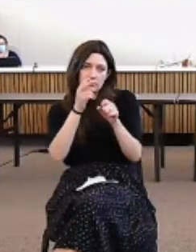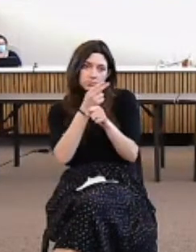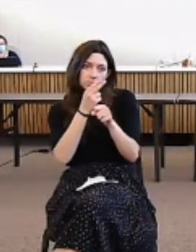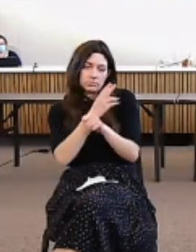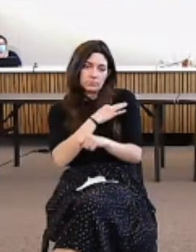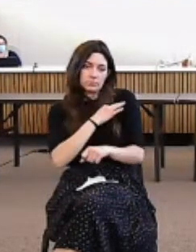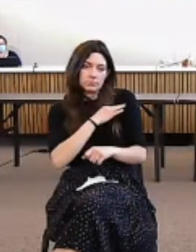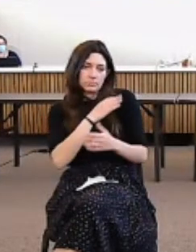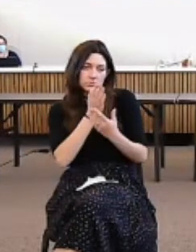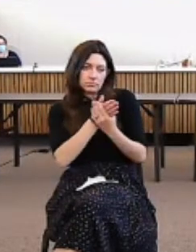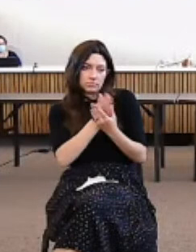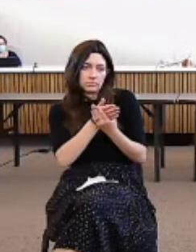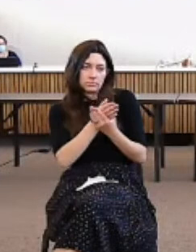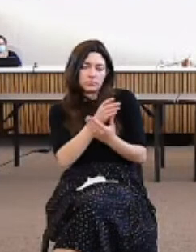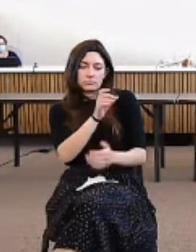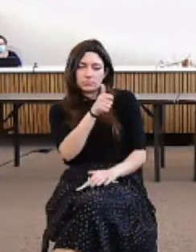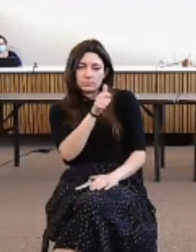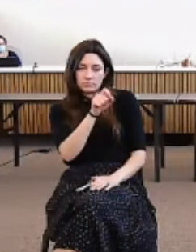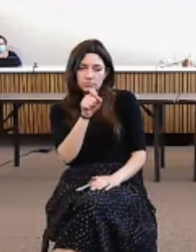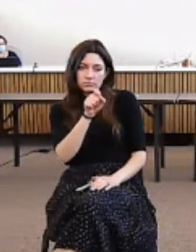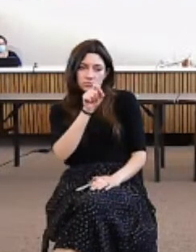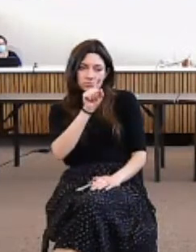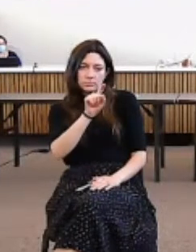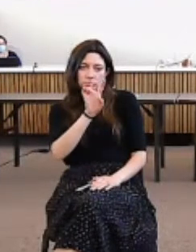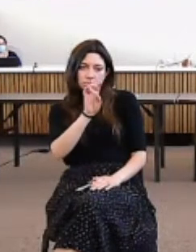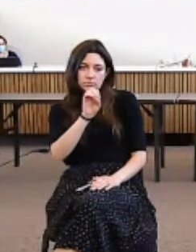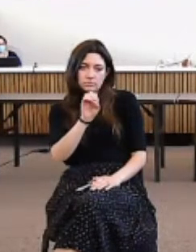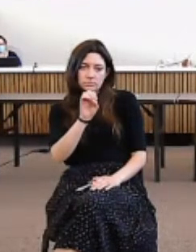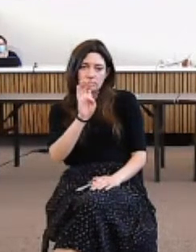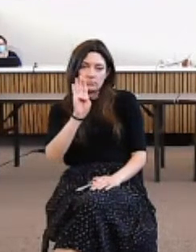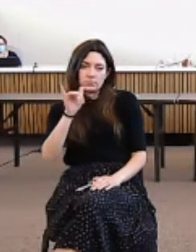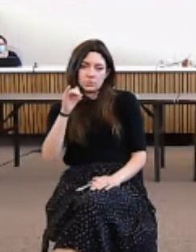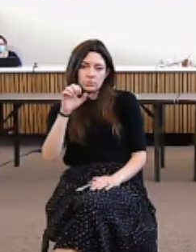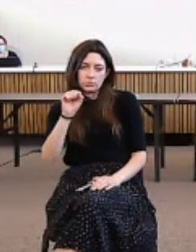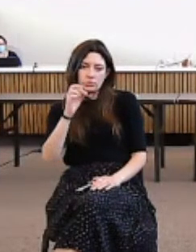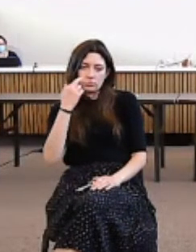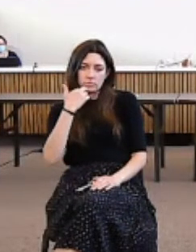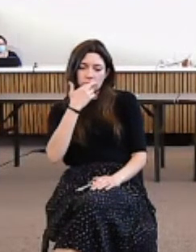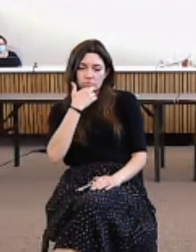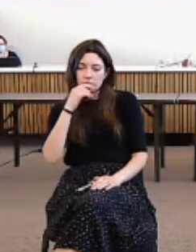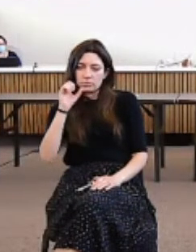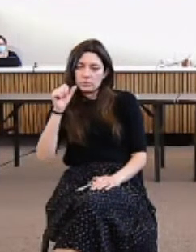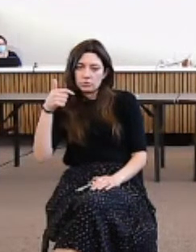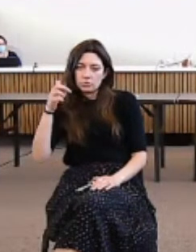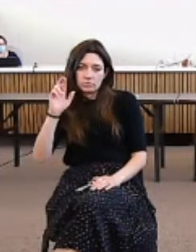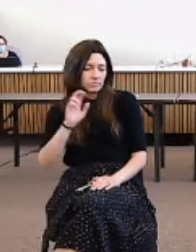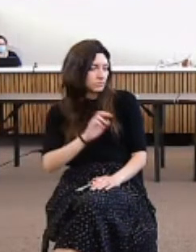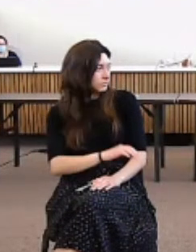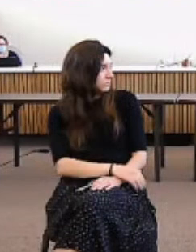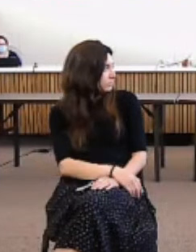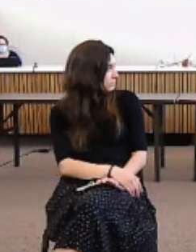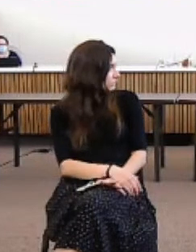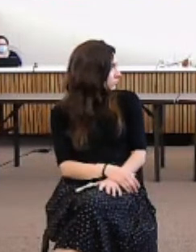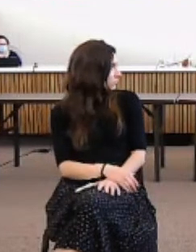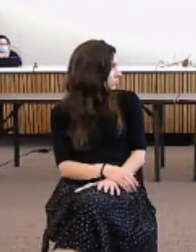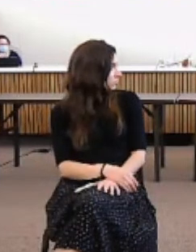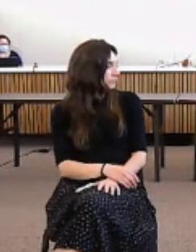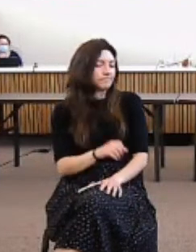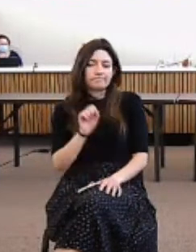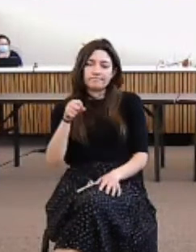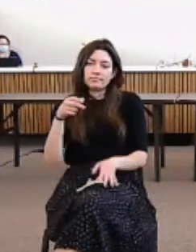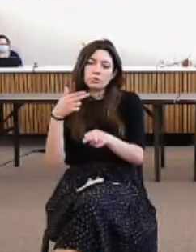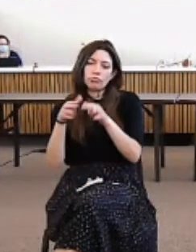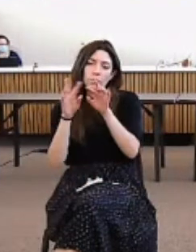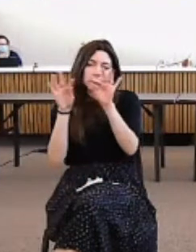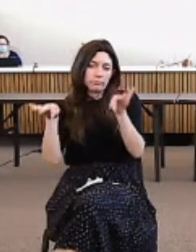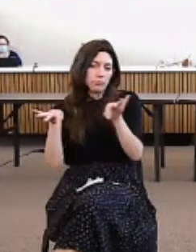a 10-170 BJ's Restaurant Seeker. It's a short environmental assessment. form. Yeah, it's the short form. It's